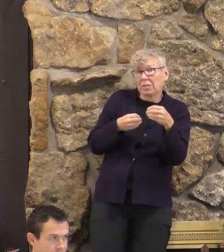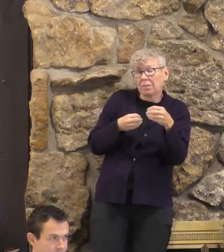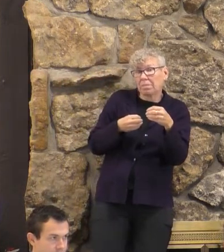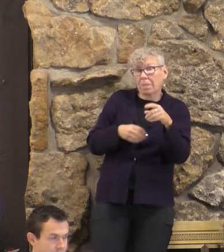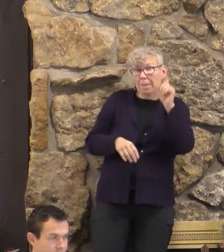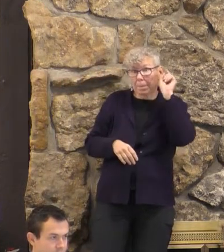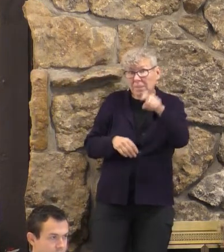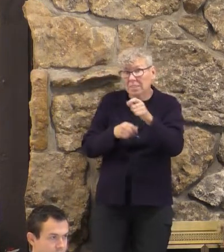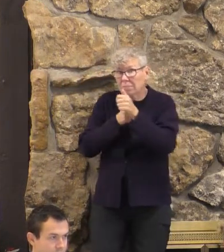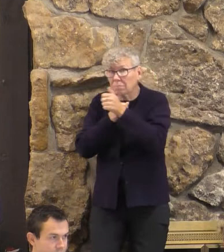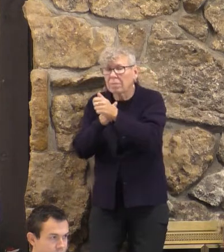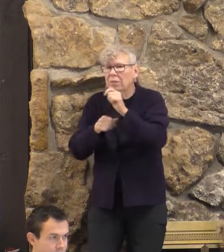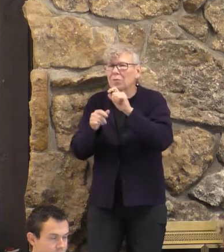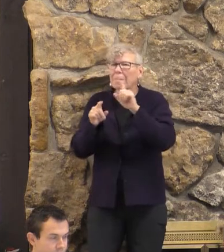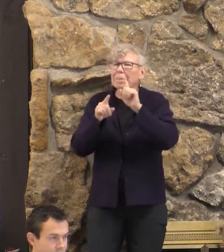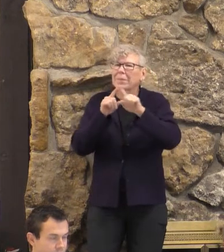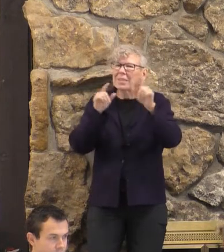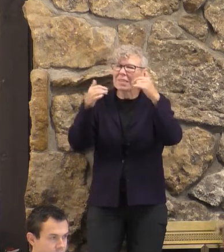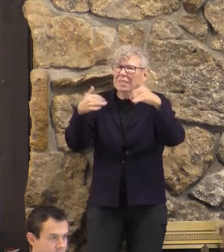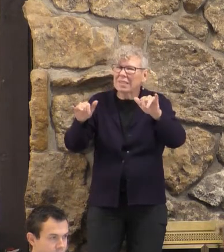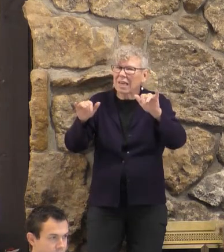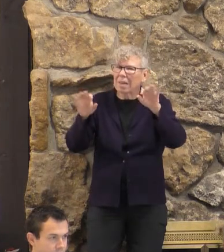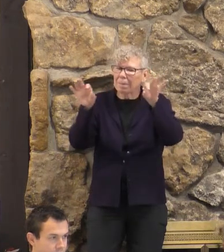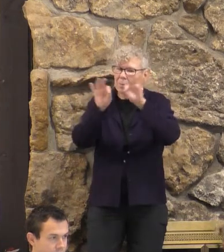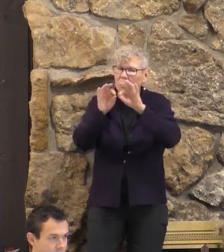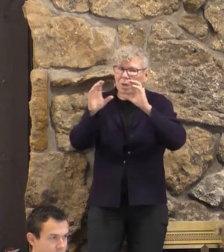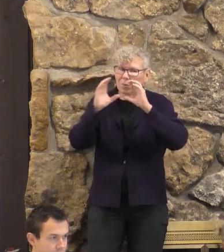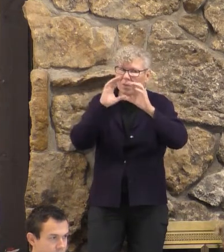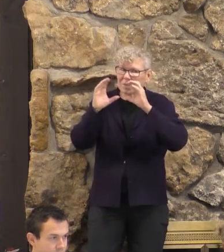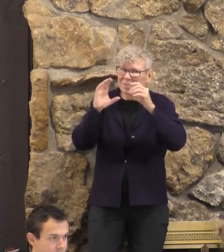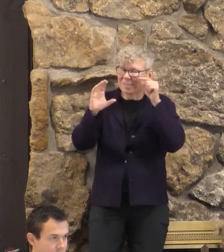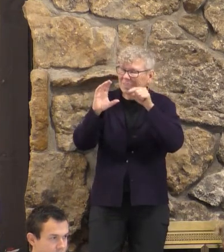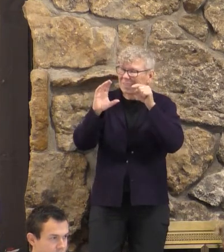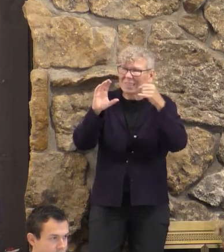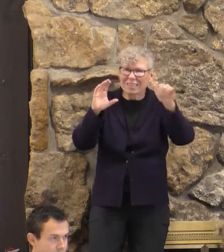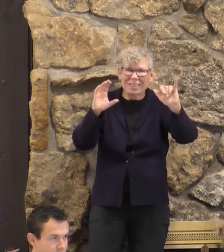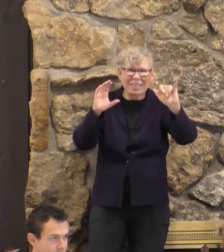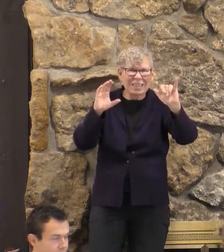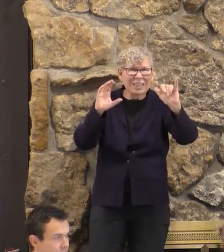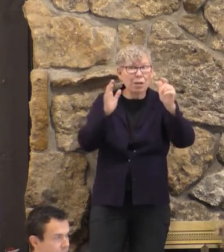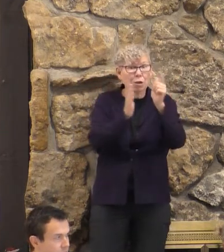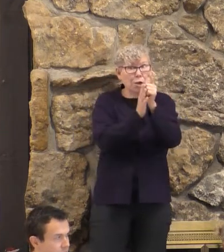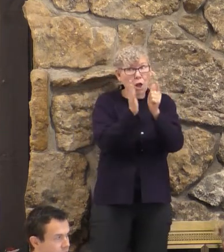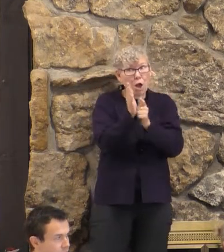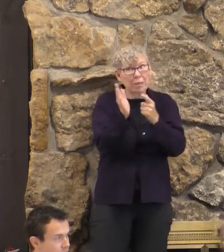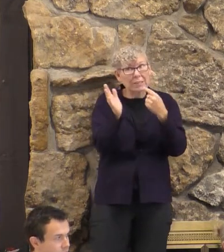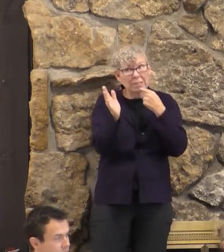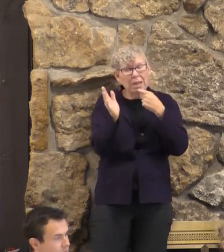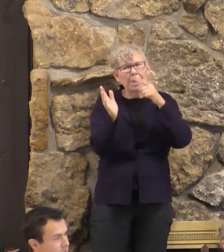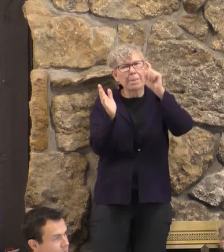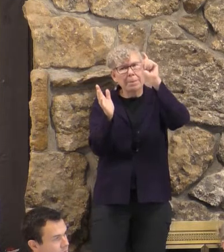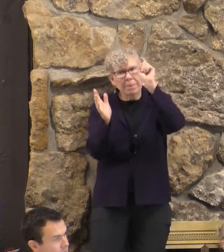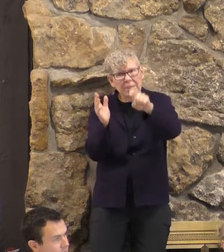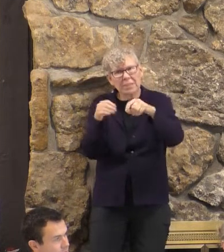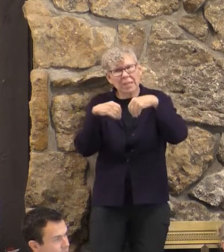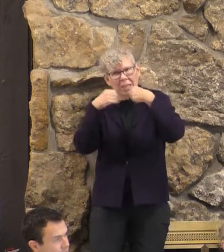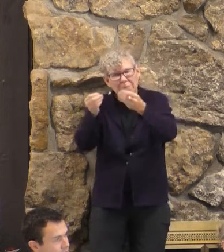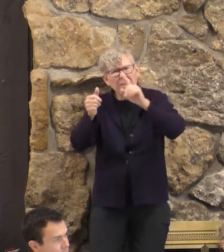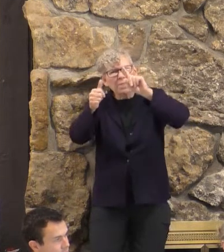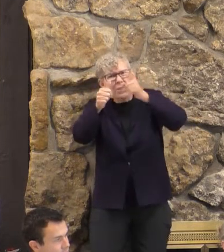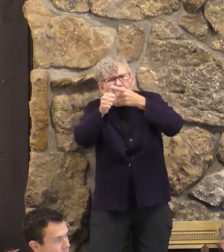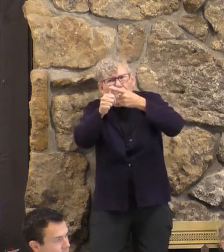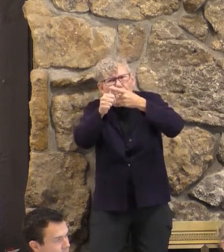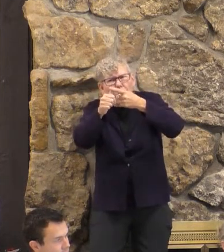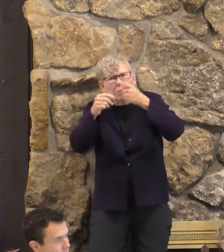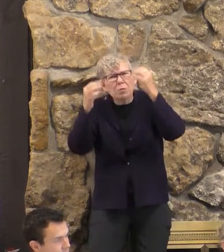sign language interpreter, saying that the law doesn't require you to give primary consideration, which we have encountered in some situations,